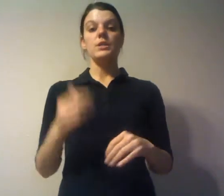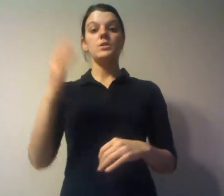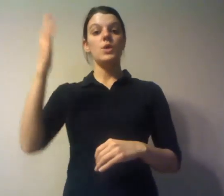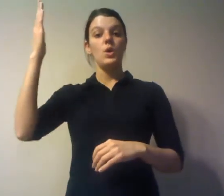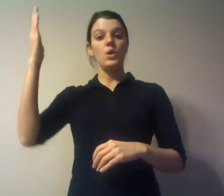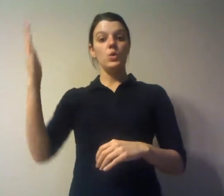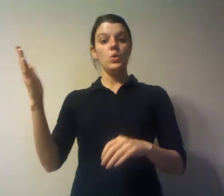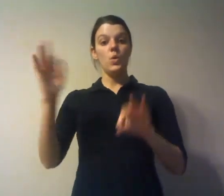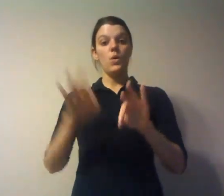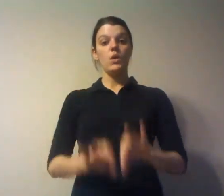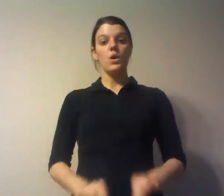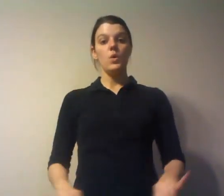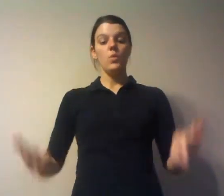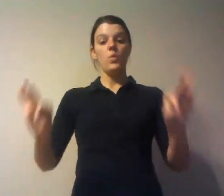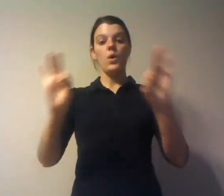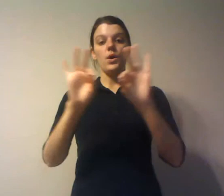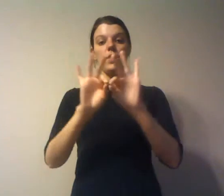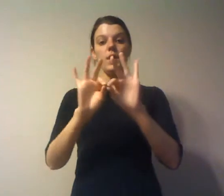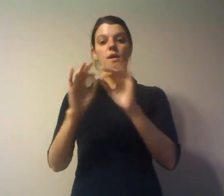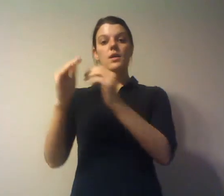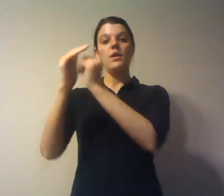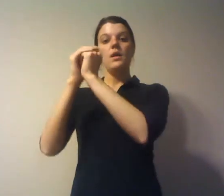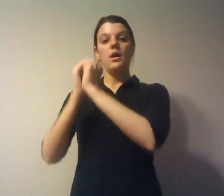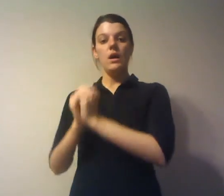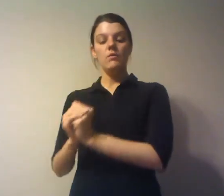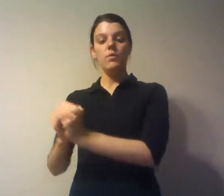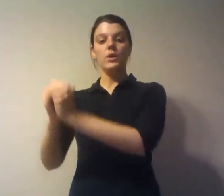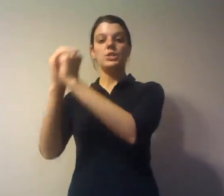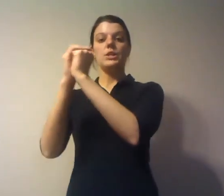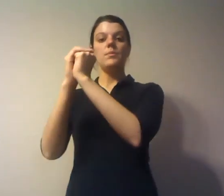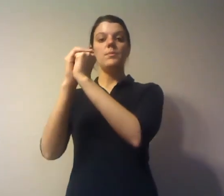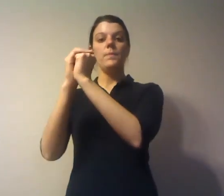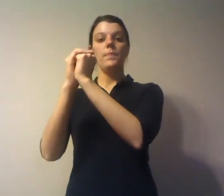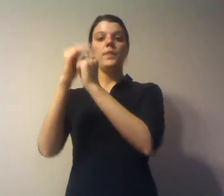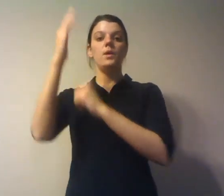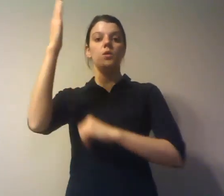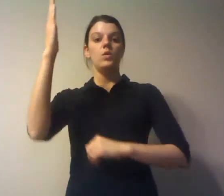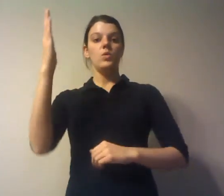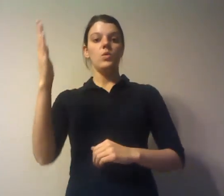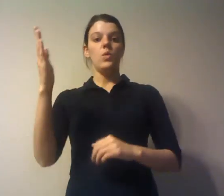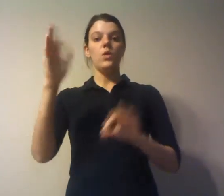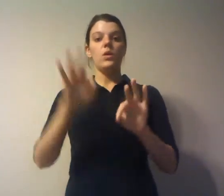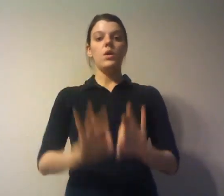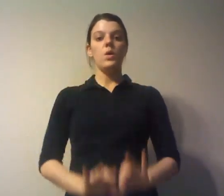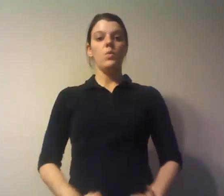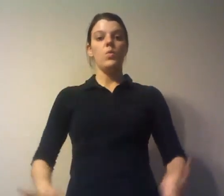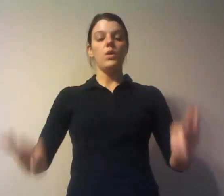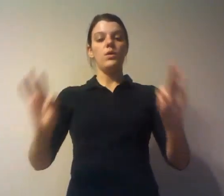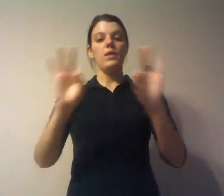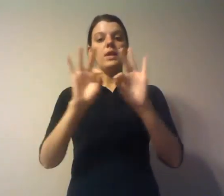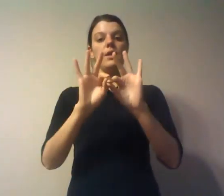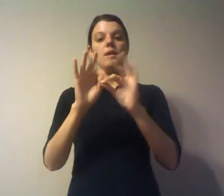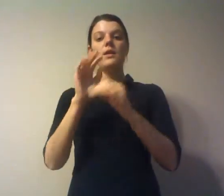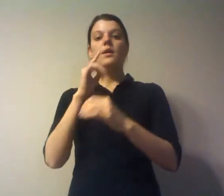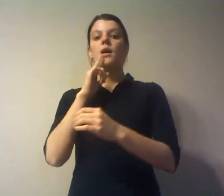is you're worthy of worship, you're worthy